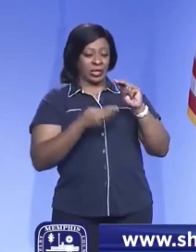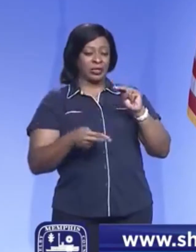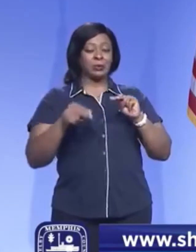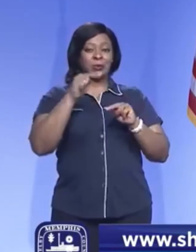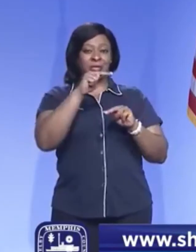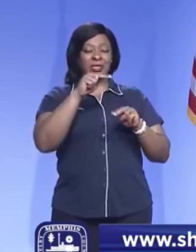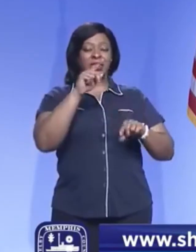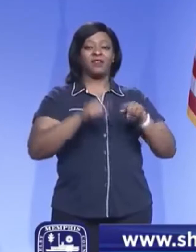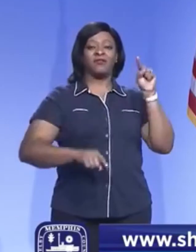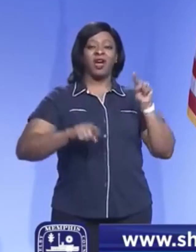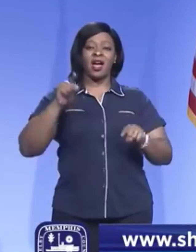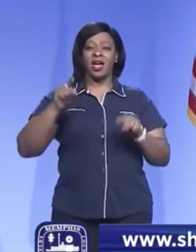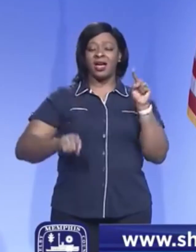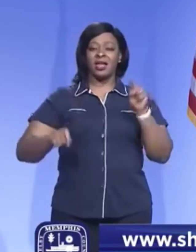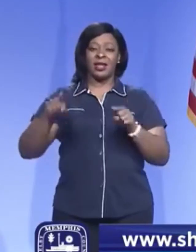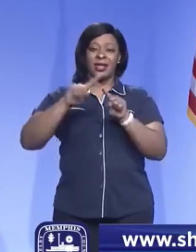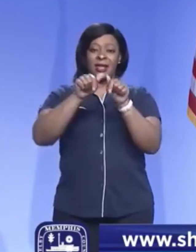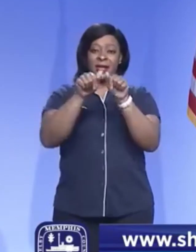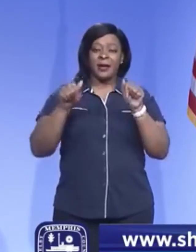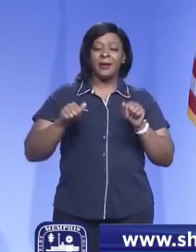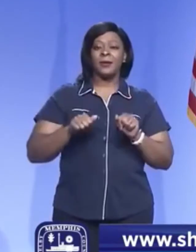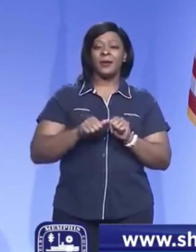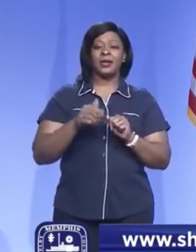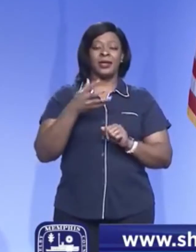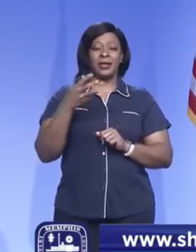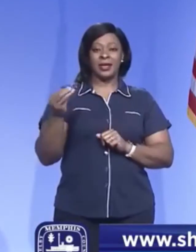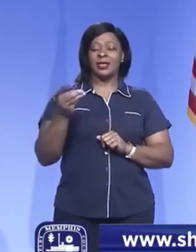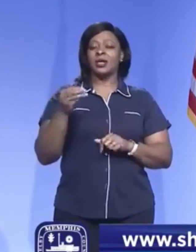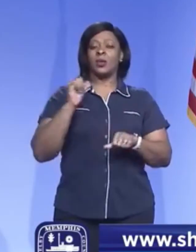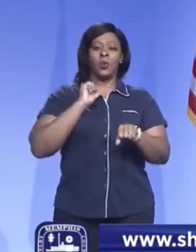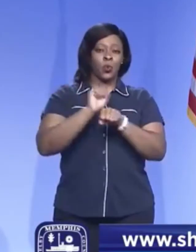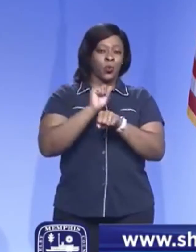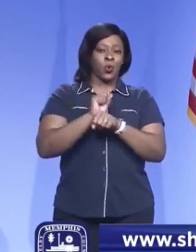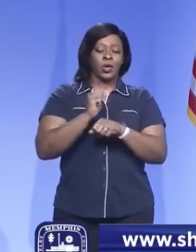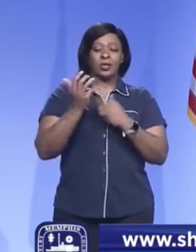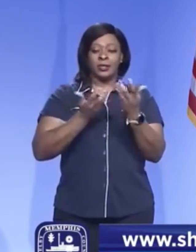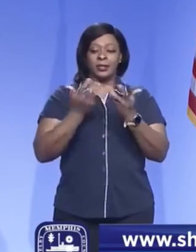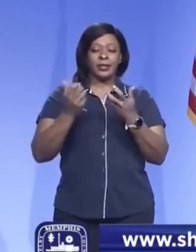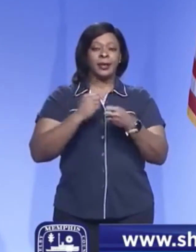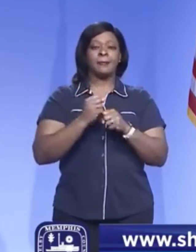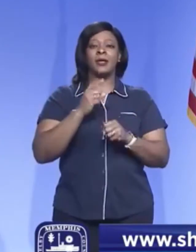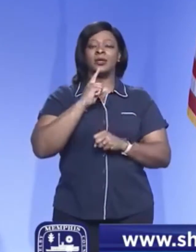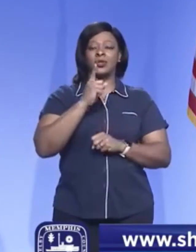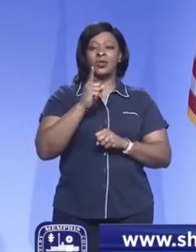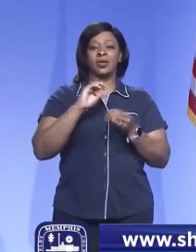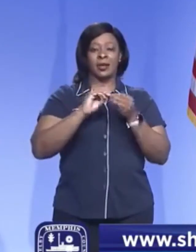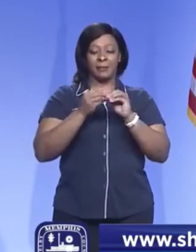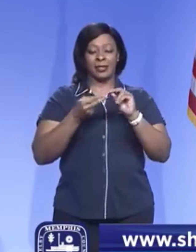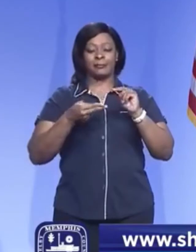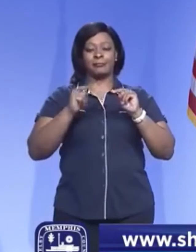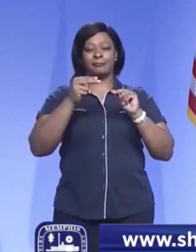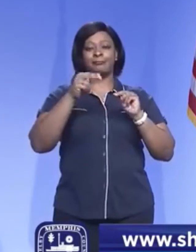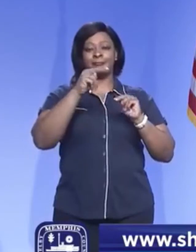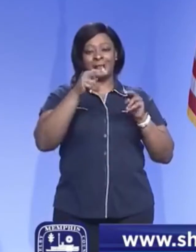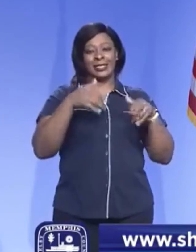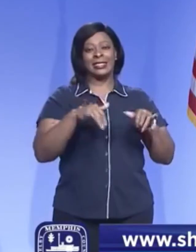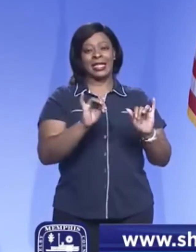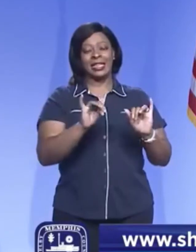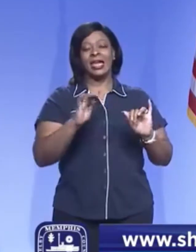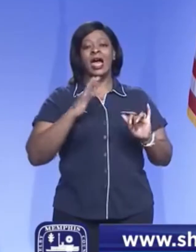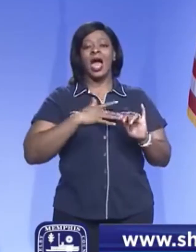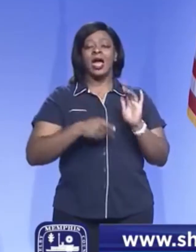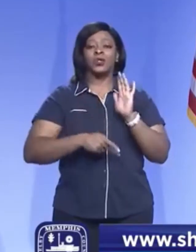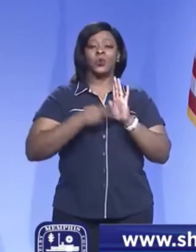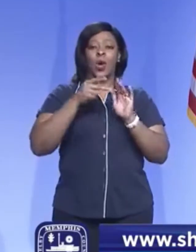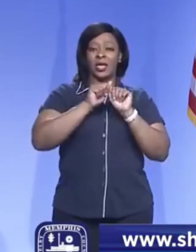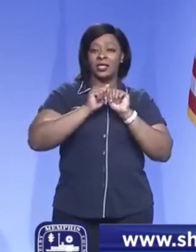in a variety of areas, and our 14-day trend is clearly upward. Our reproductive rate